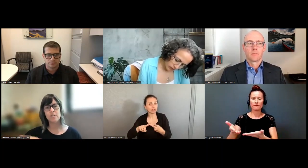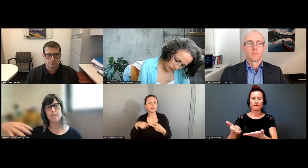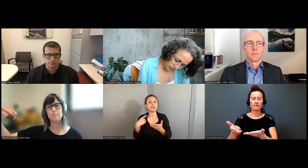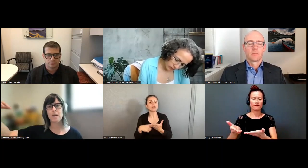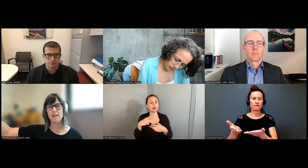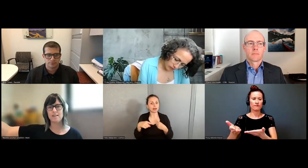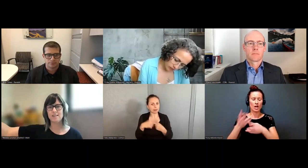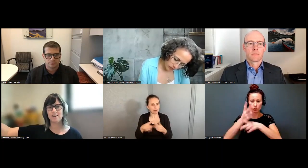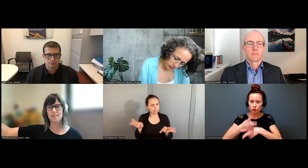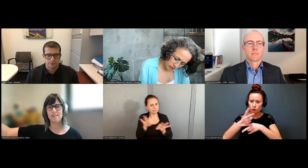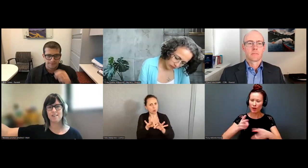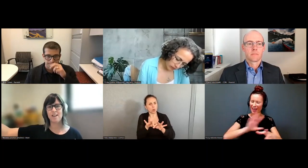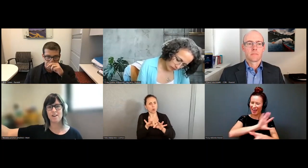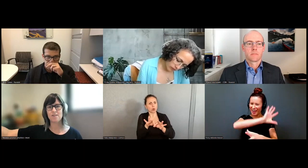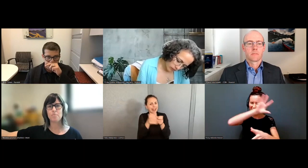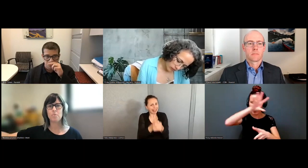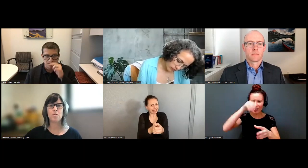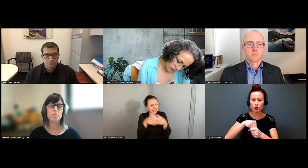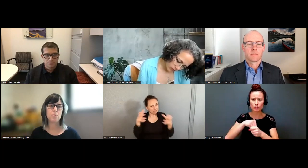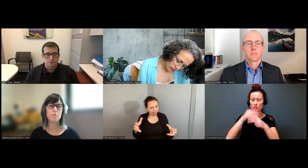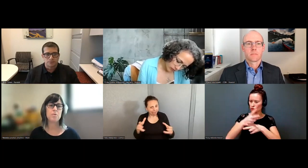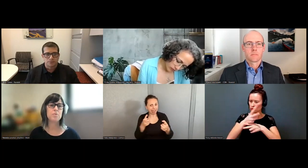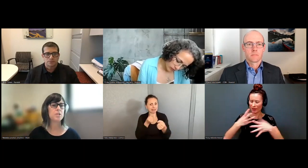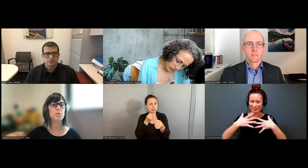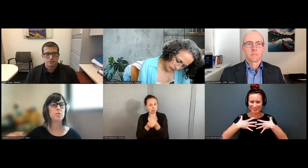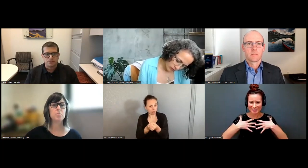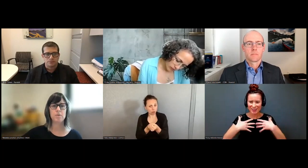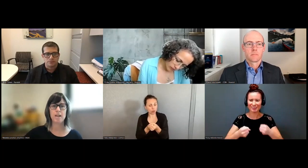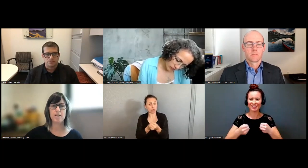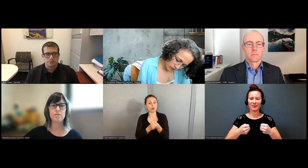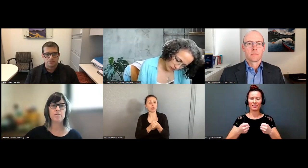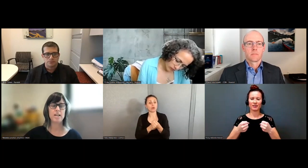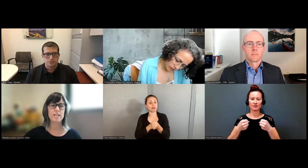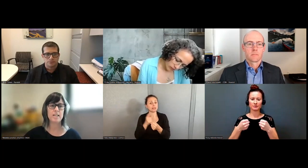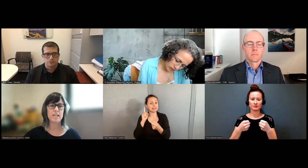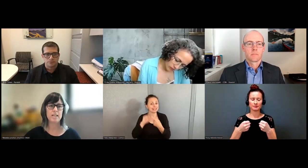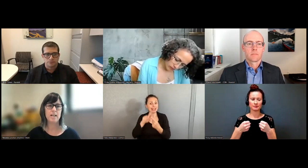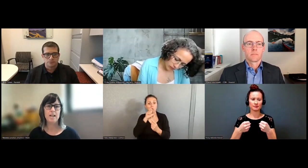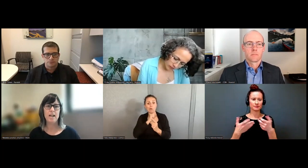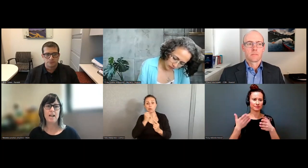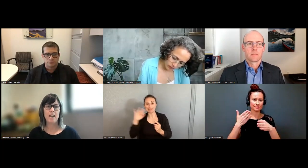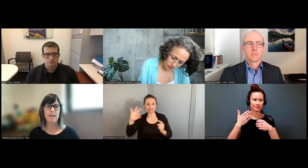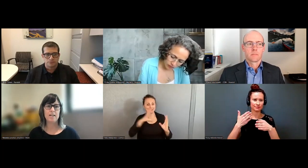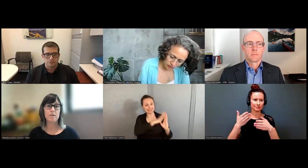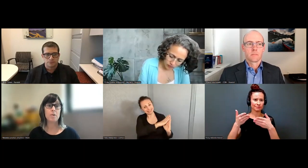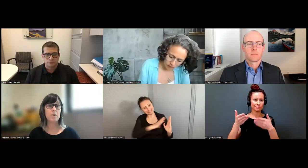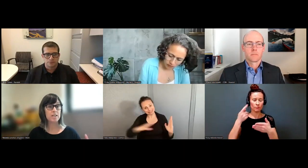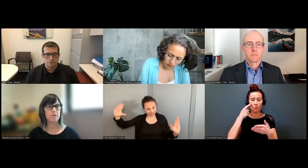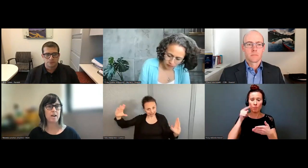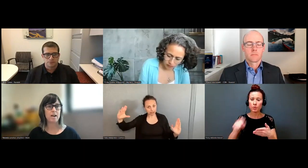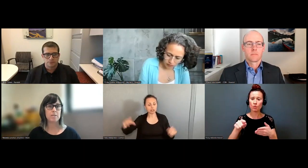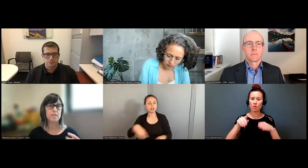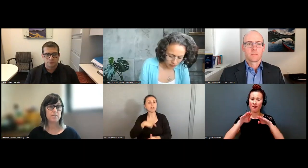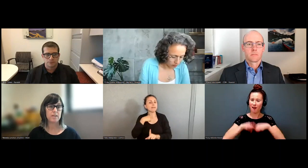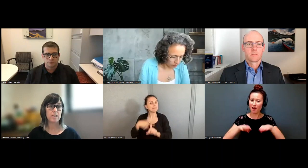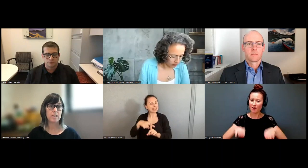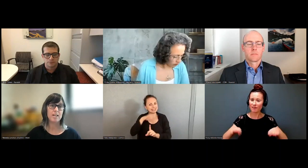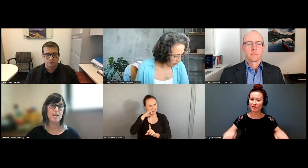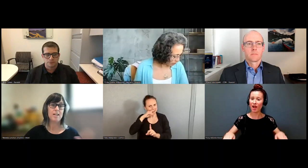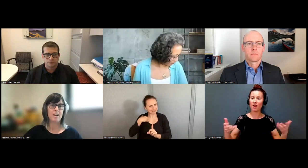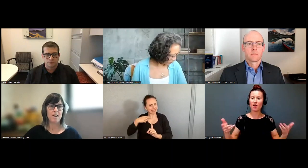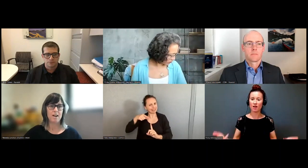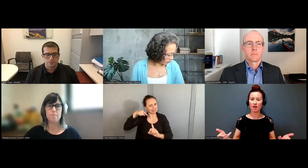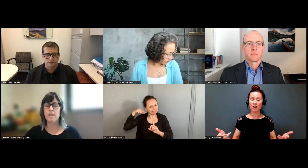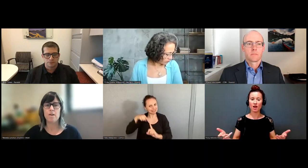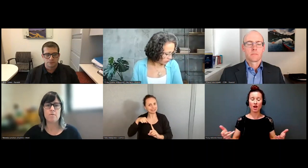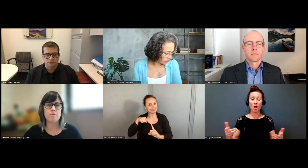need to expand the care support through to the age of 19, and about kids who have specifically,